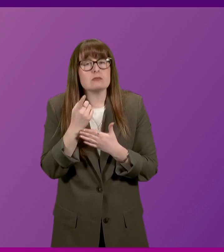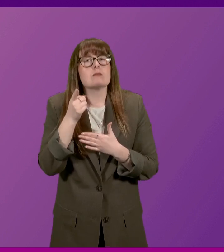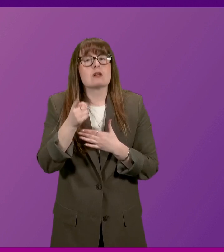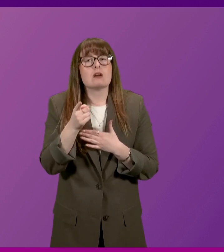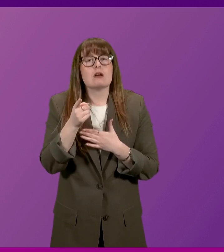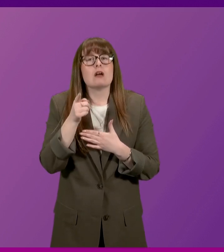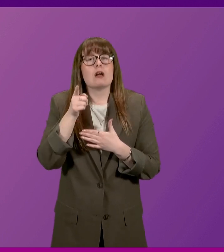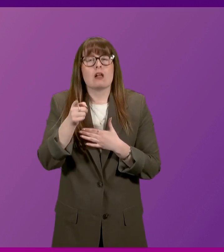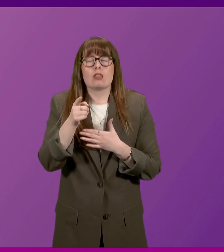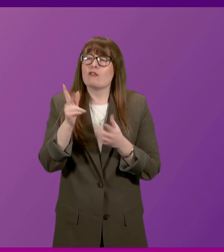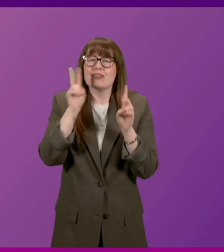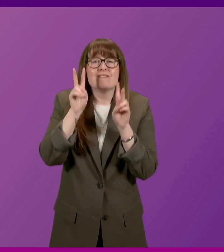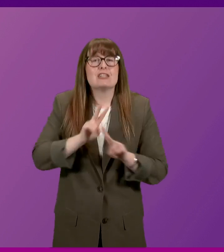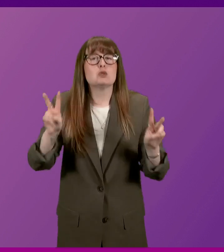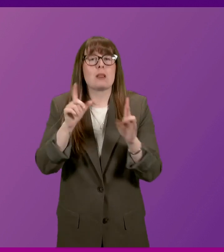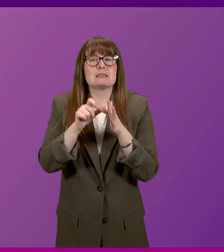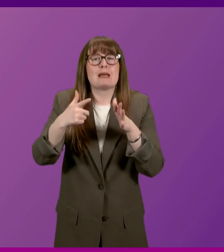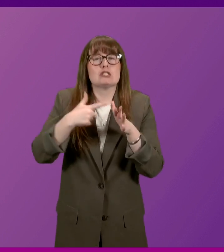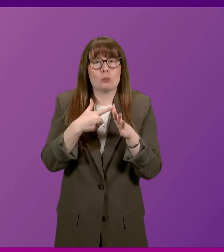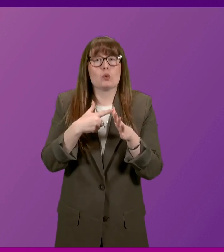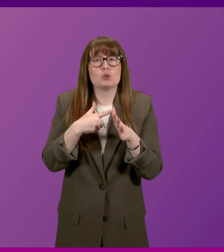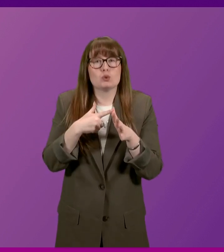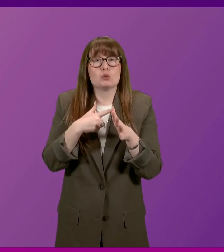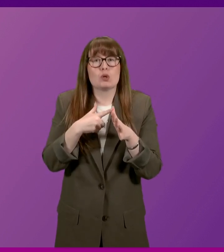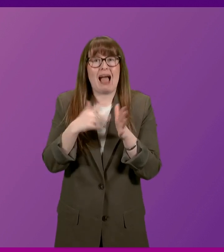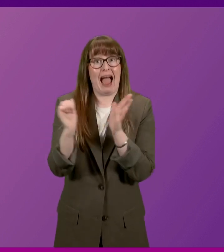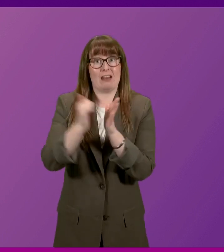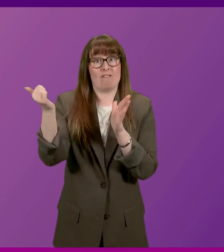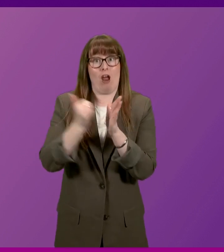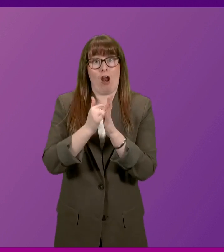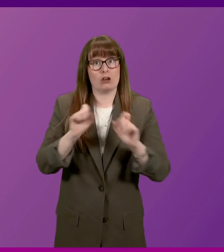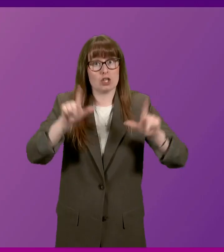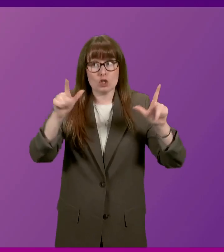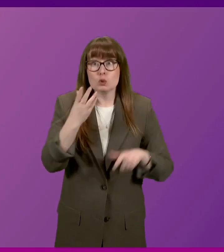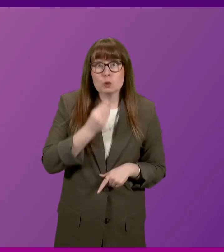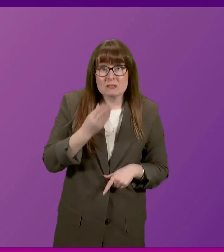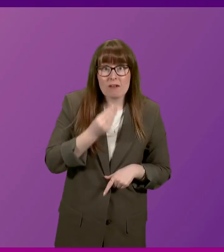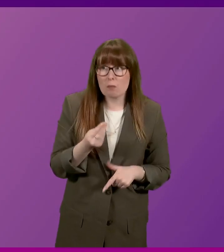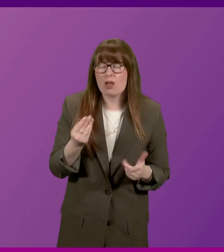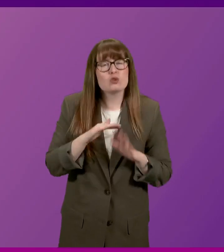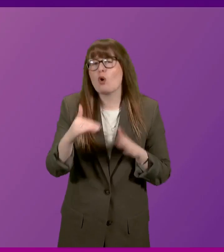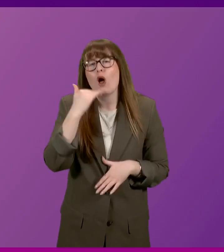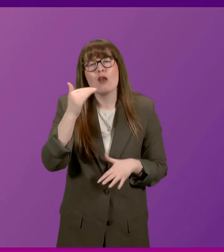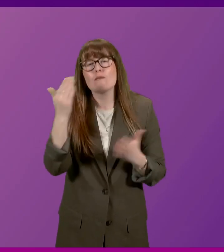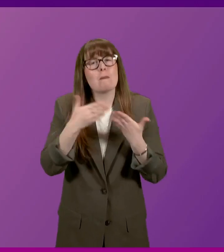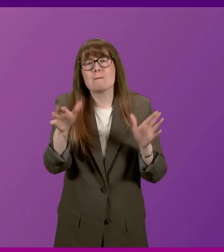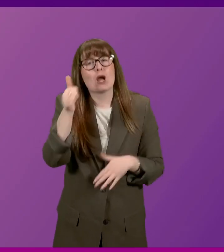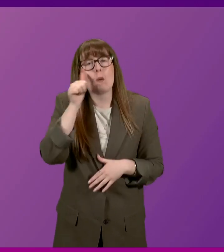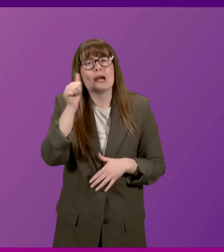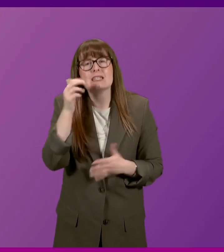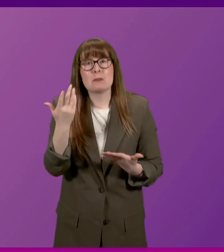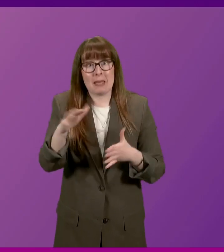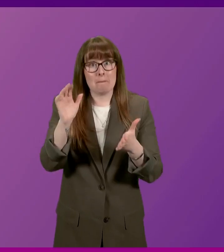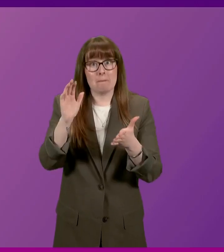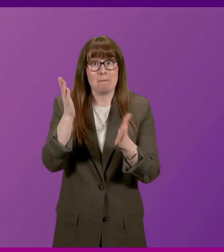even the very visual domestic abuse Scotland advert could be useful, but we're not seeing enough of that public awareness a few years on. So I think we